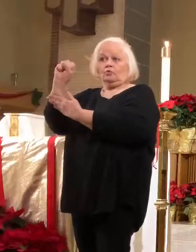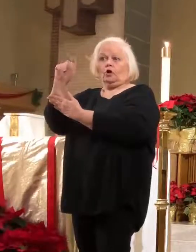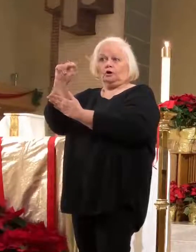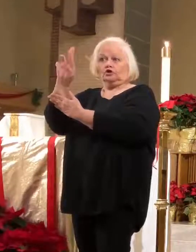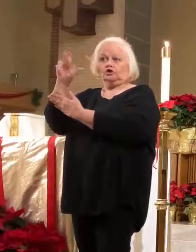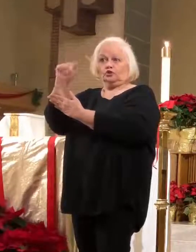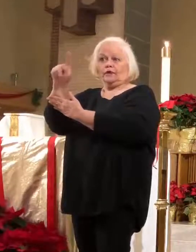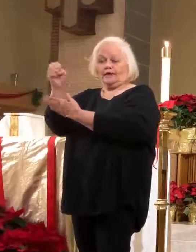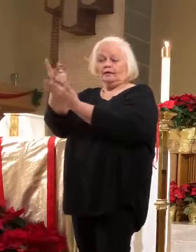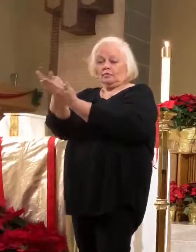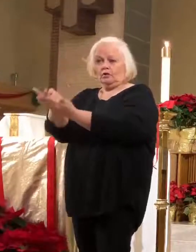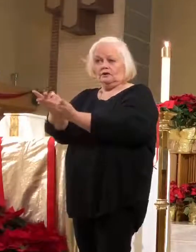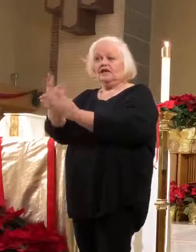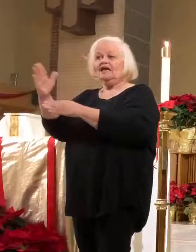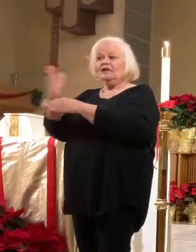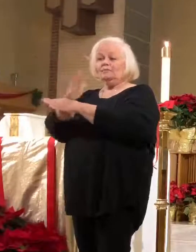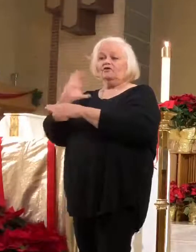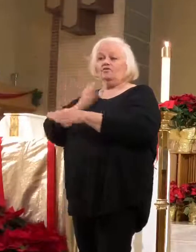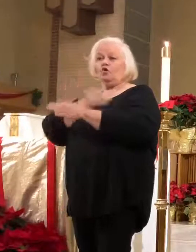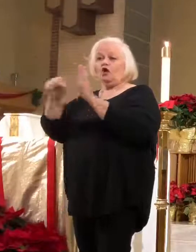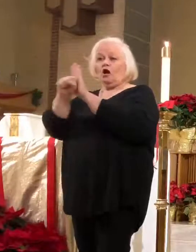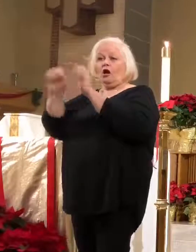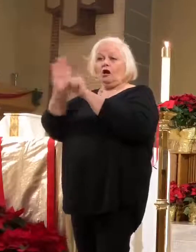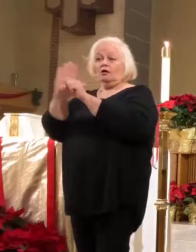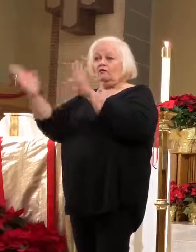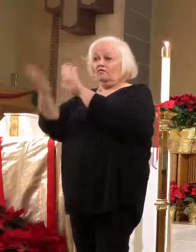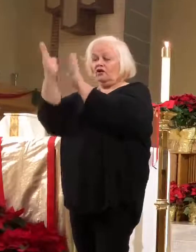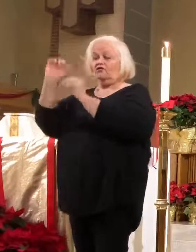before our crucified Lord.